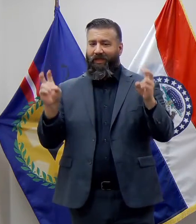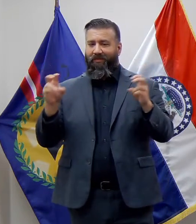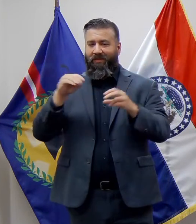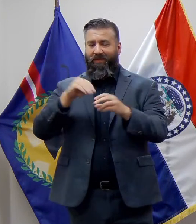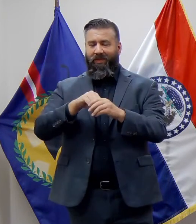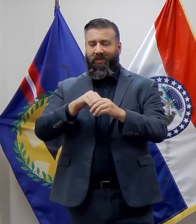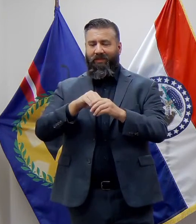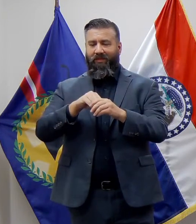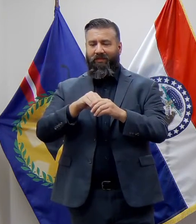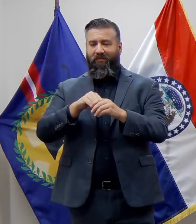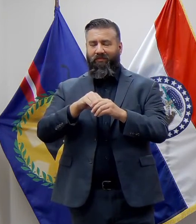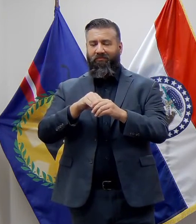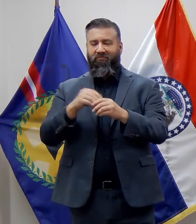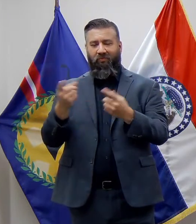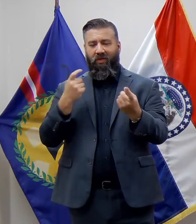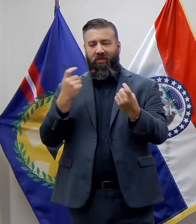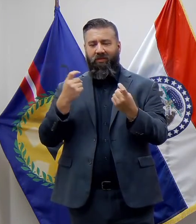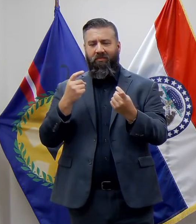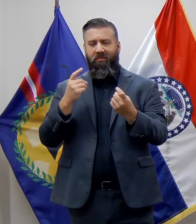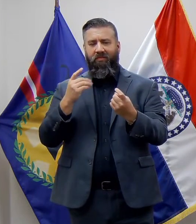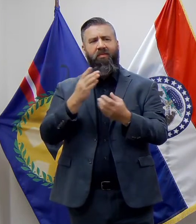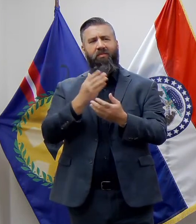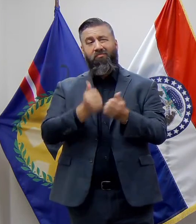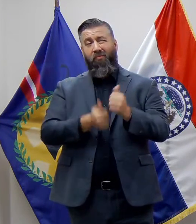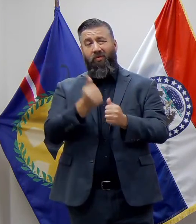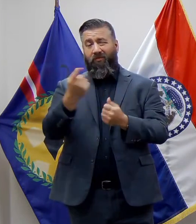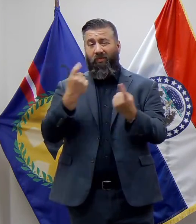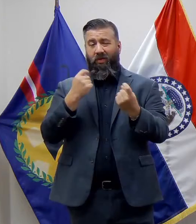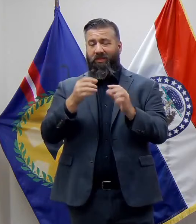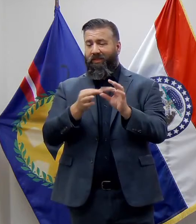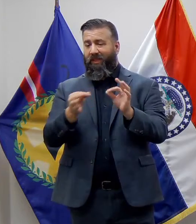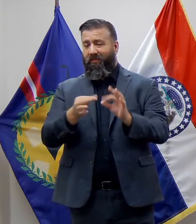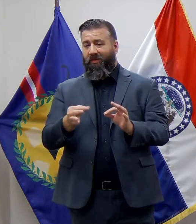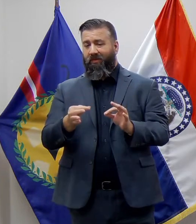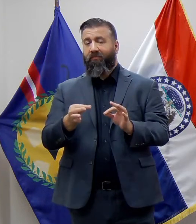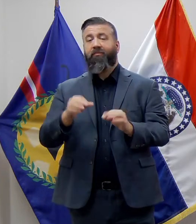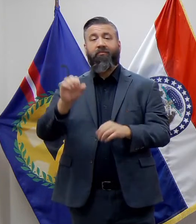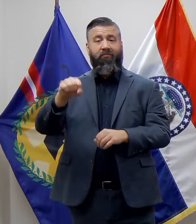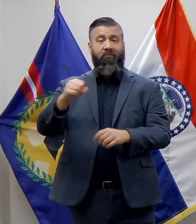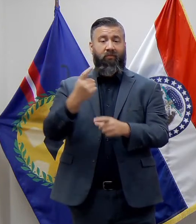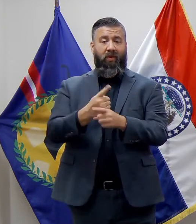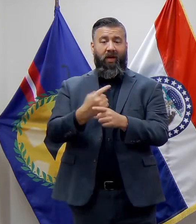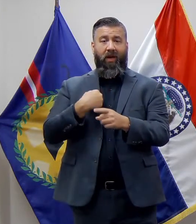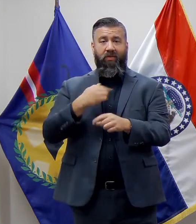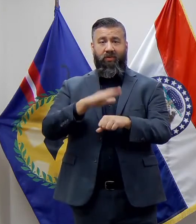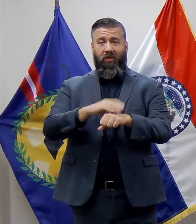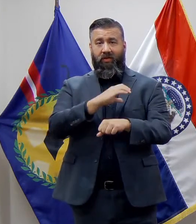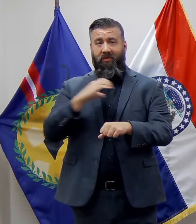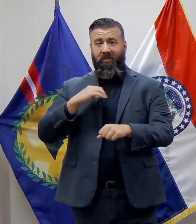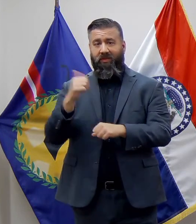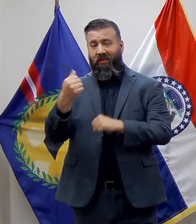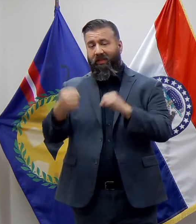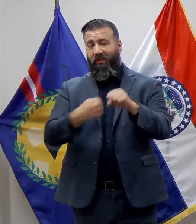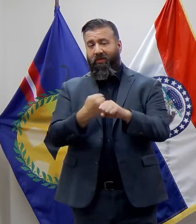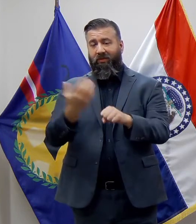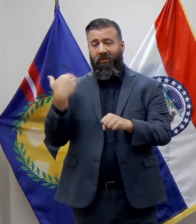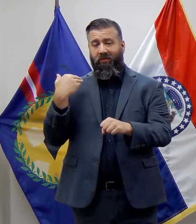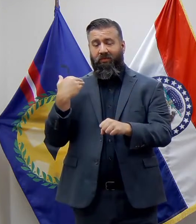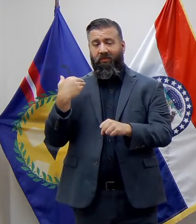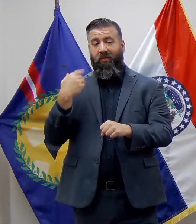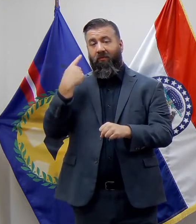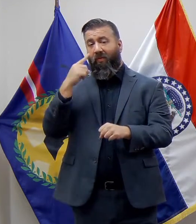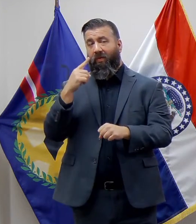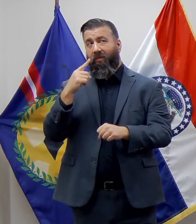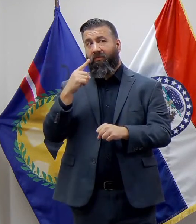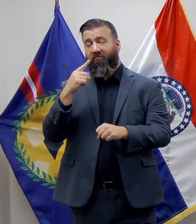is a statement, but I'll correct a couple of things. Sure. I did serve on the redistricting commission 10 years ago, and for the past 40 years, the